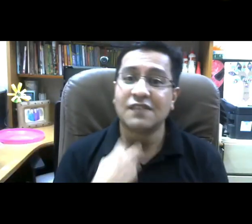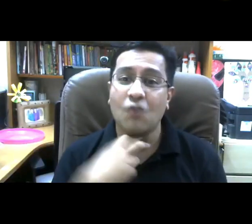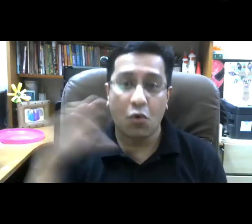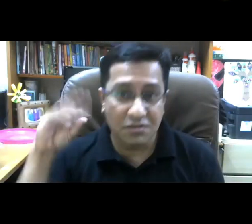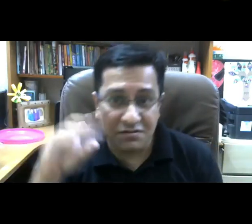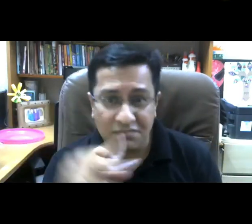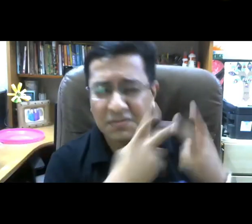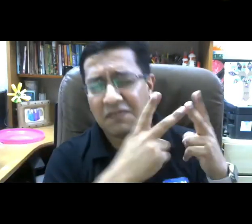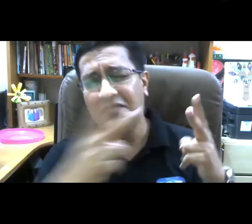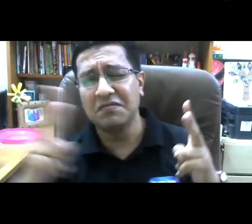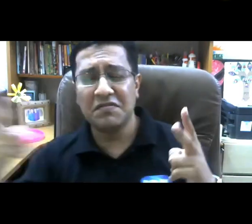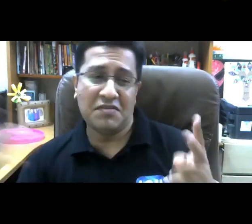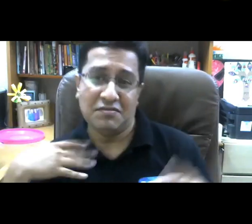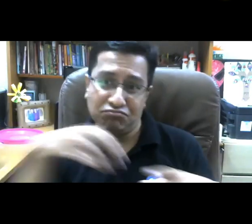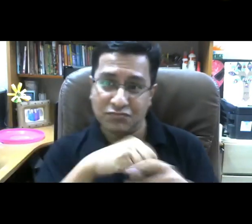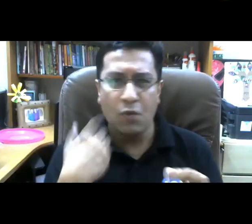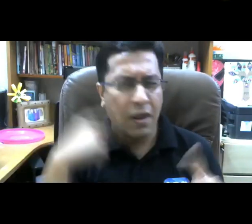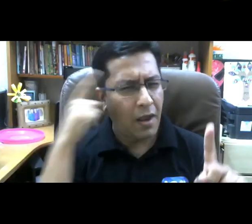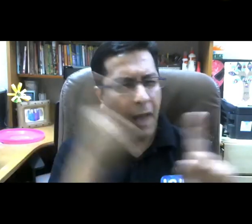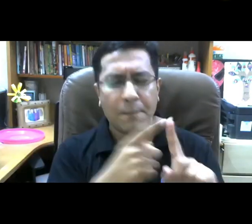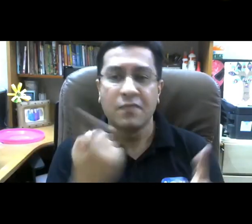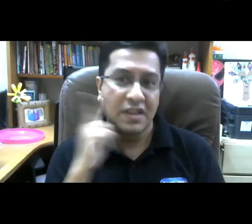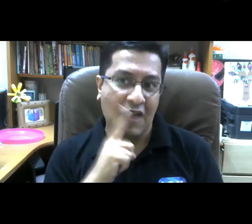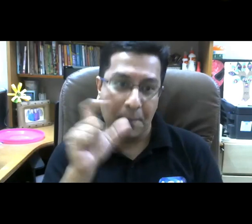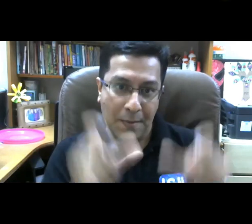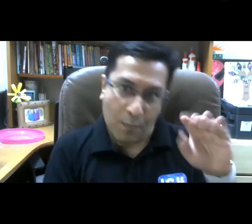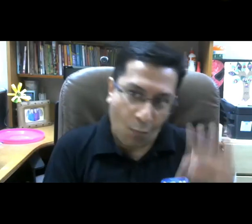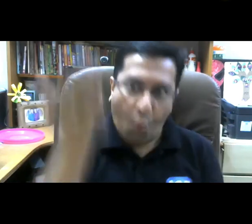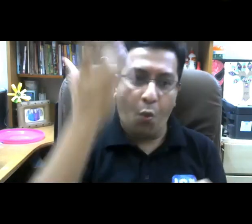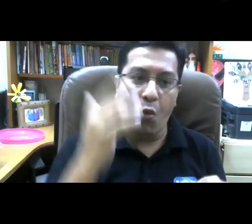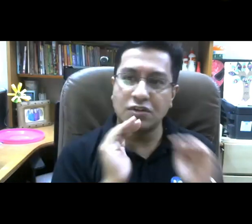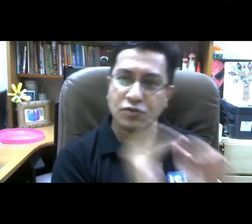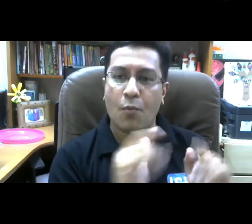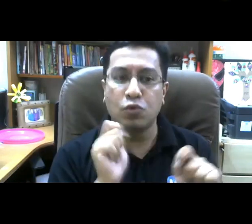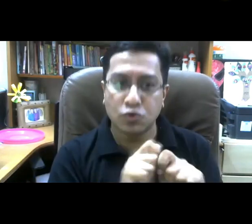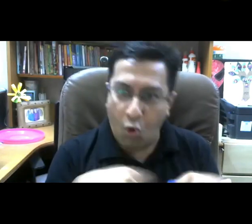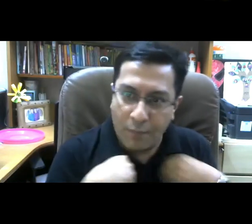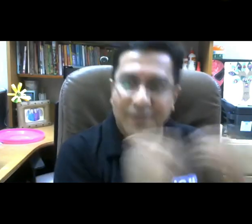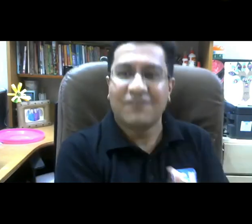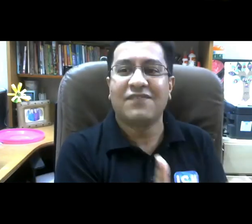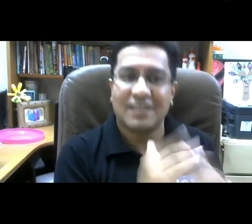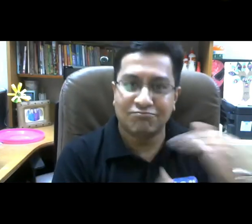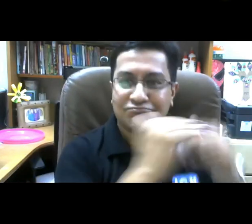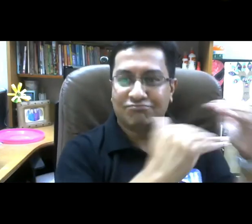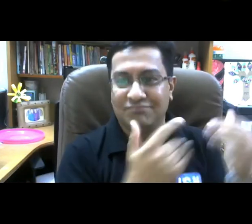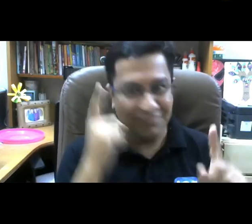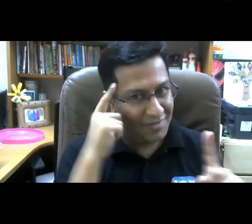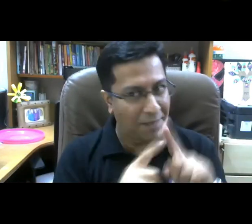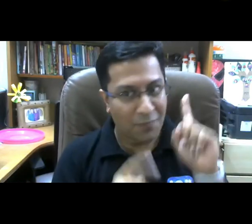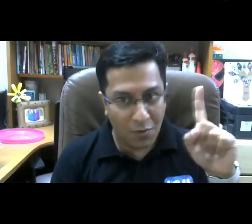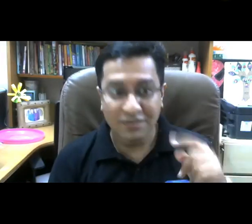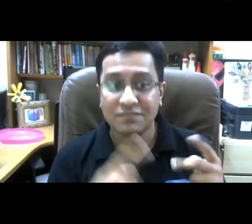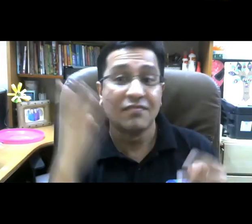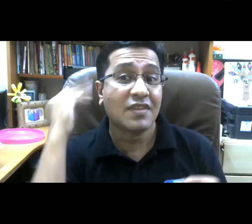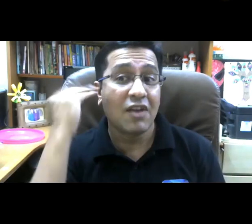videos, editing, subtitling, voicing, everything. And our aim is deaf people supported jobs. We want to support